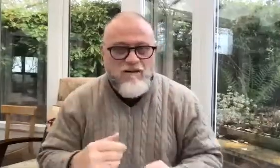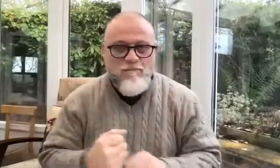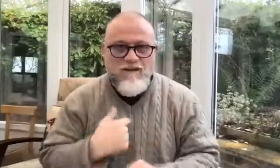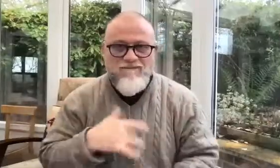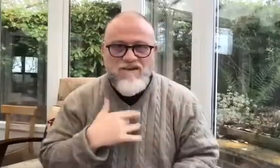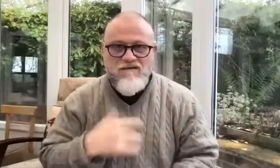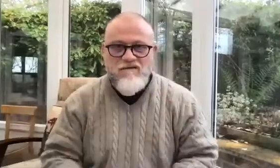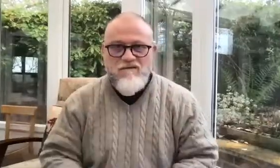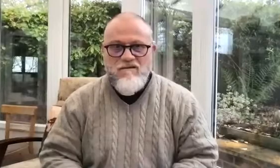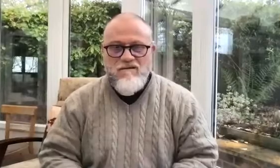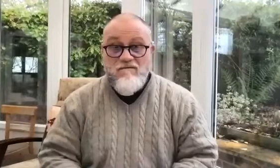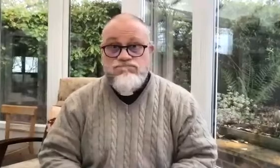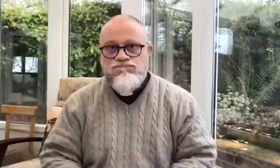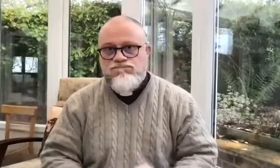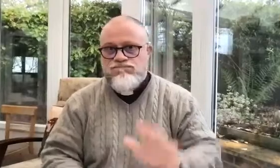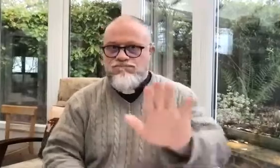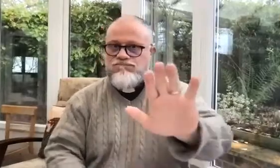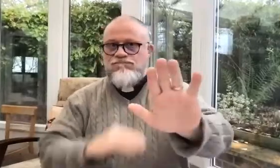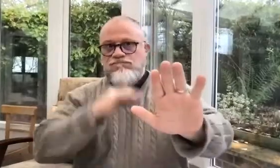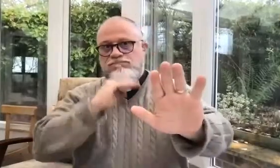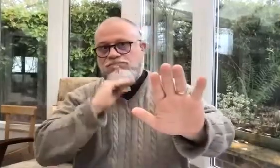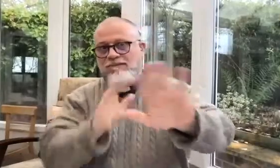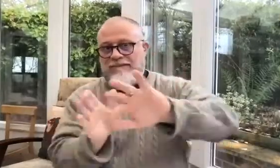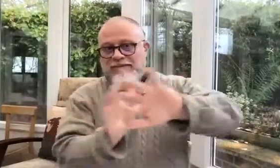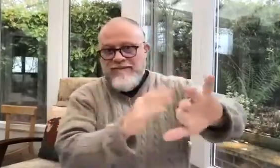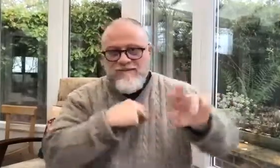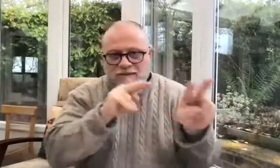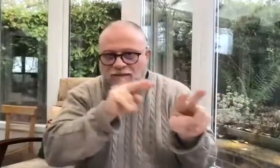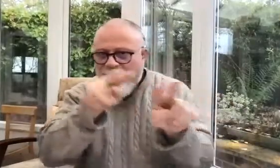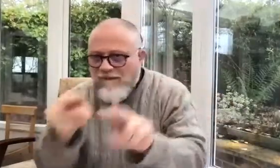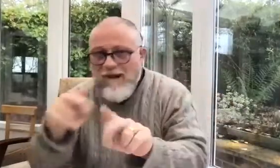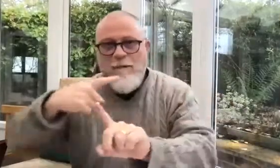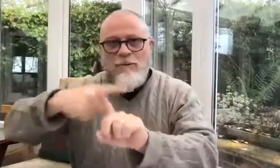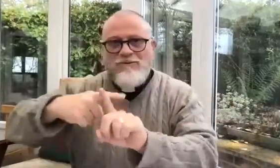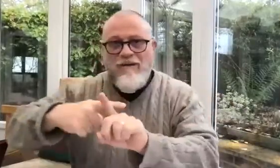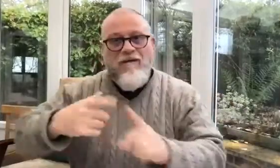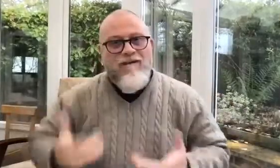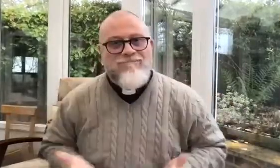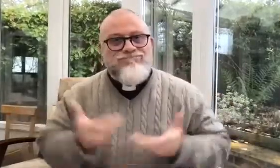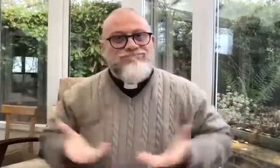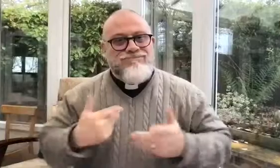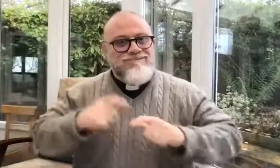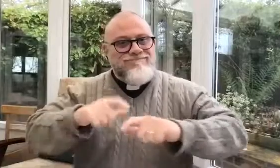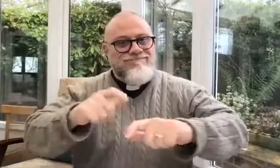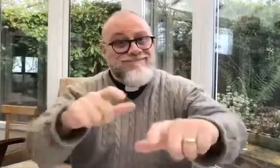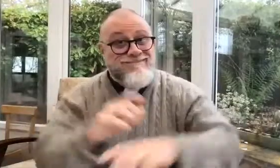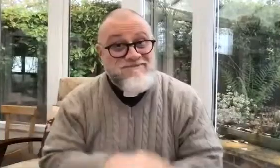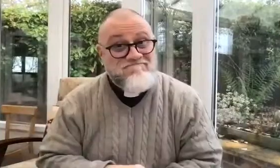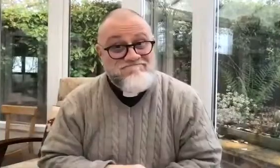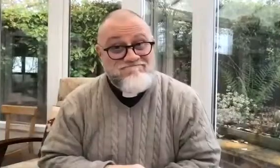and different things like that. And I feel, oh, I don't want to read that. That's enough. So I actually look at the encouraging